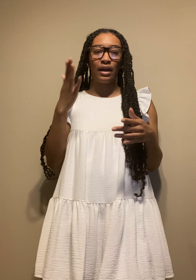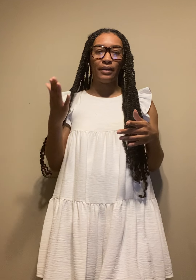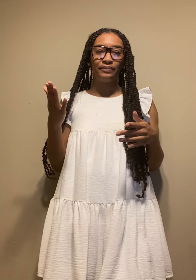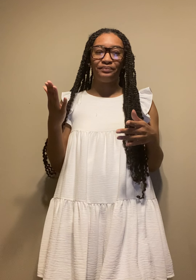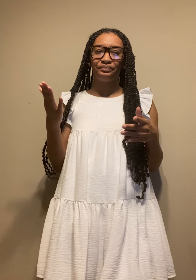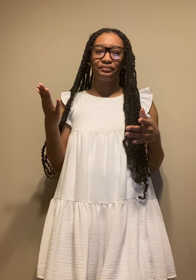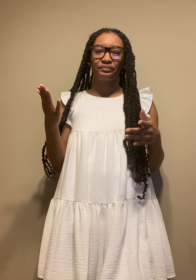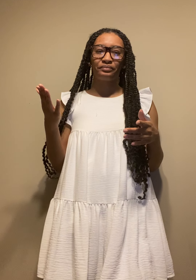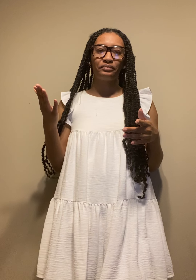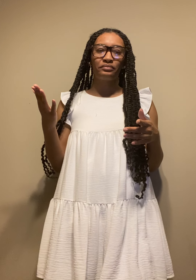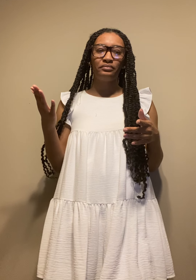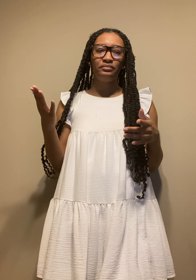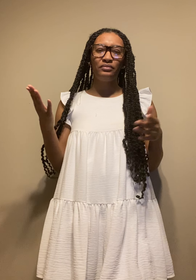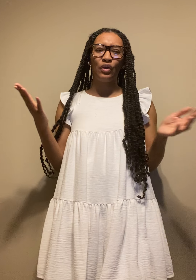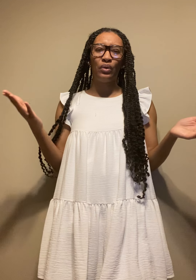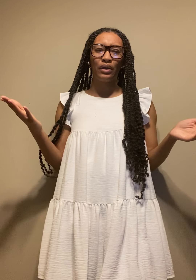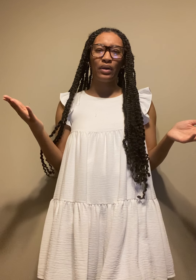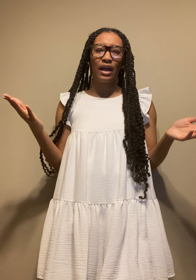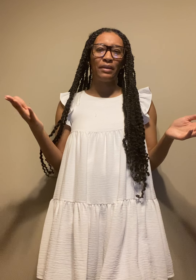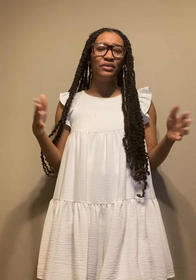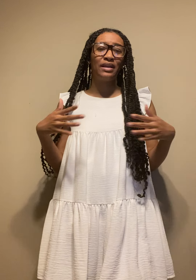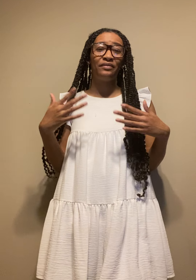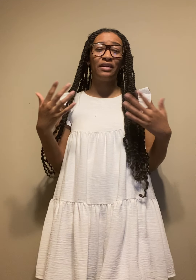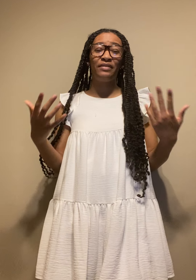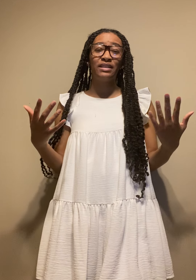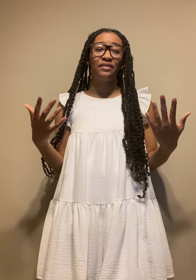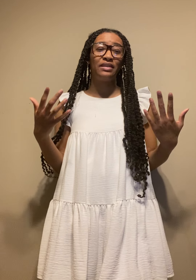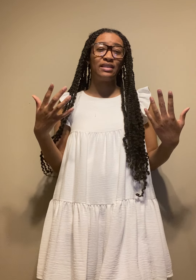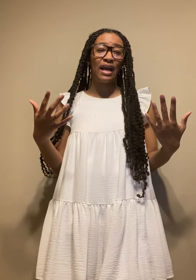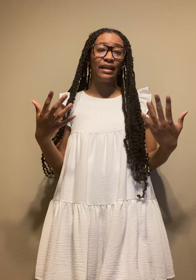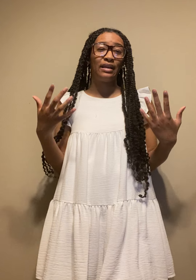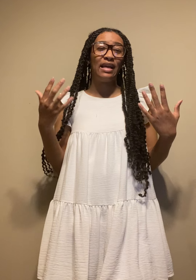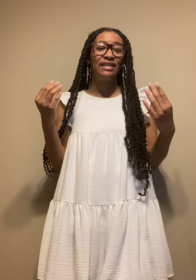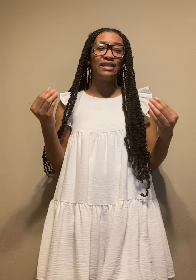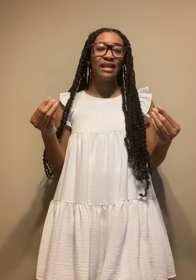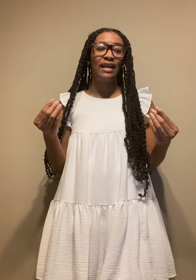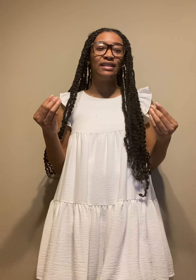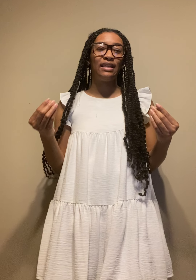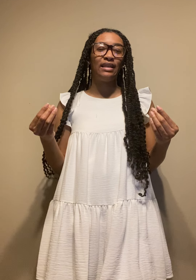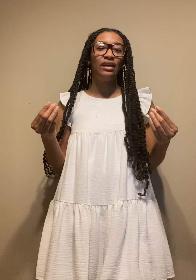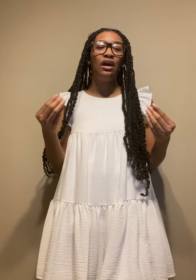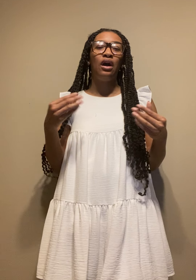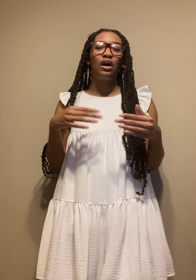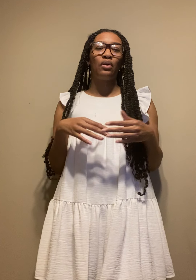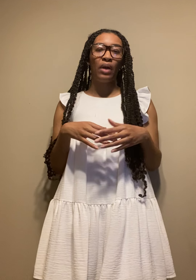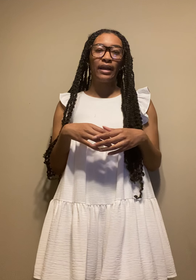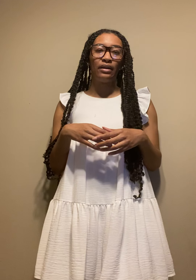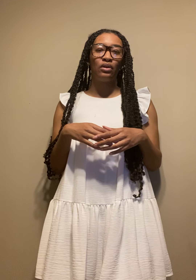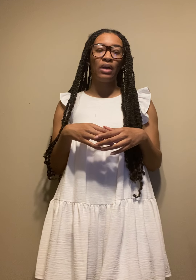crime. What crime? He was convicted of inciting a